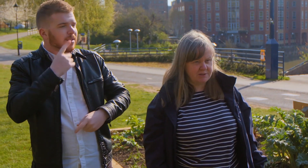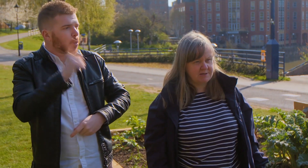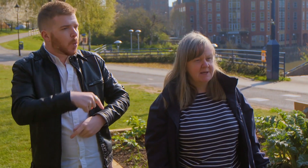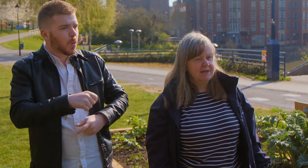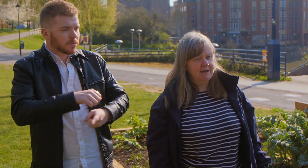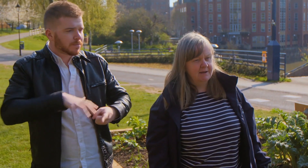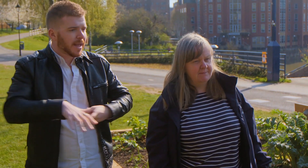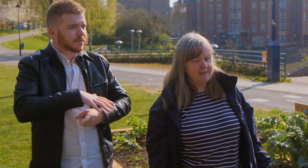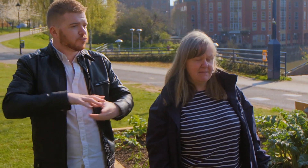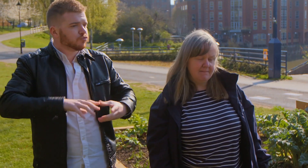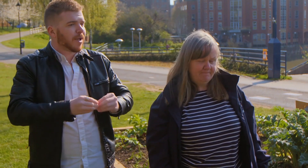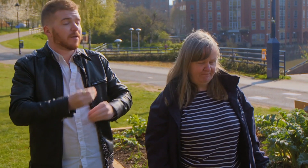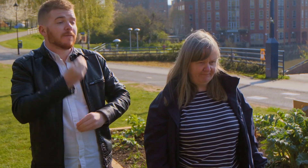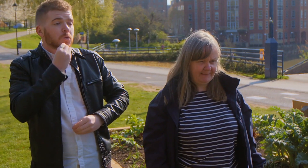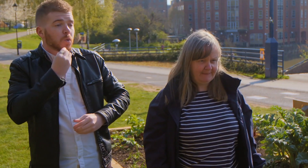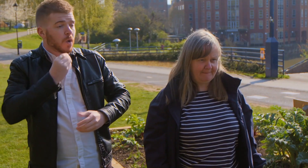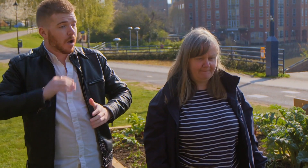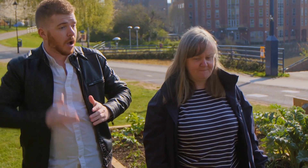gardens in them.